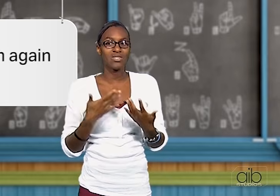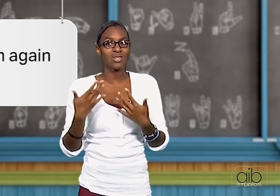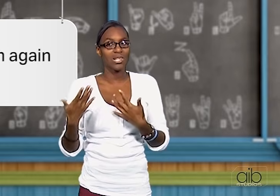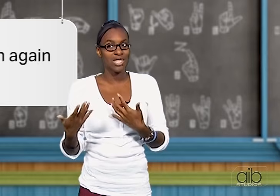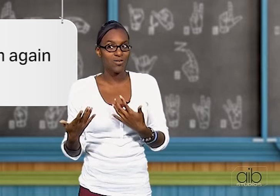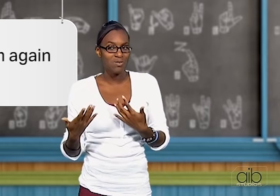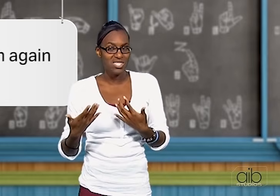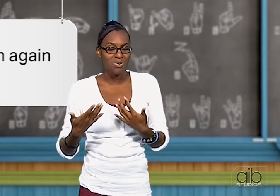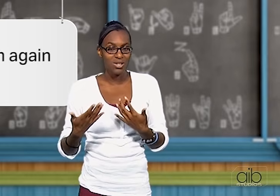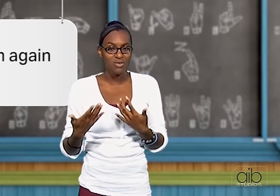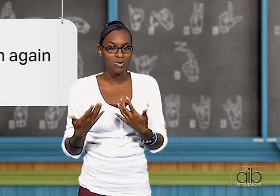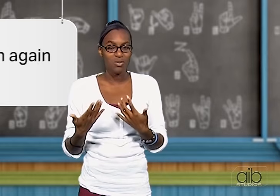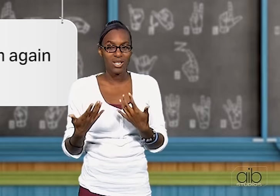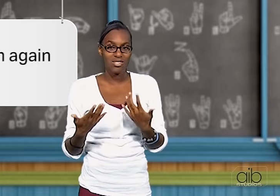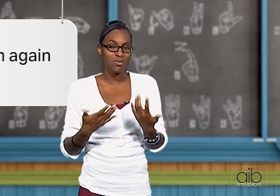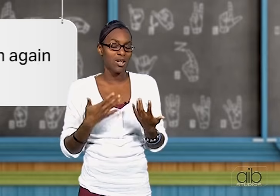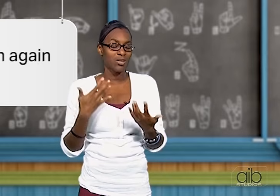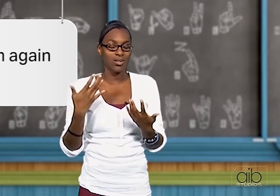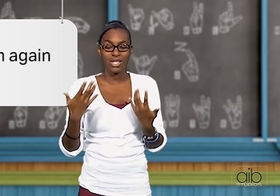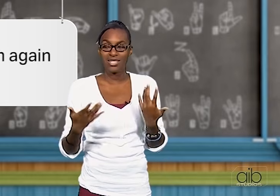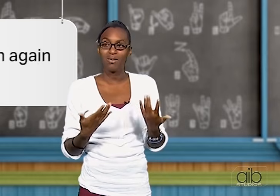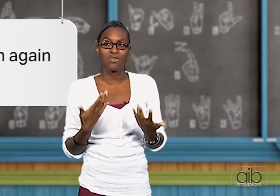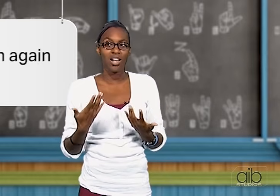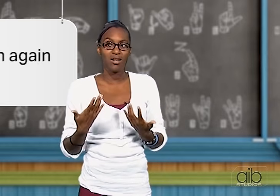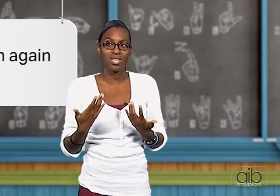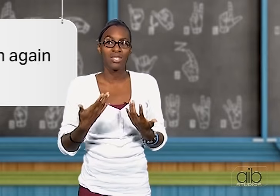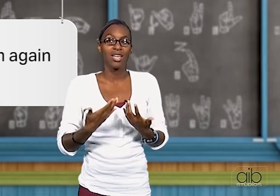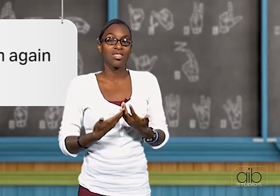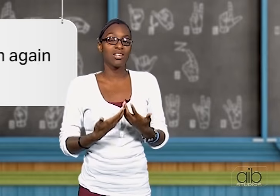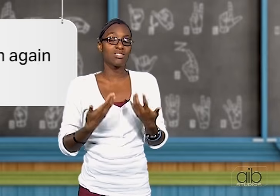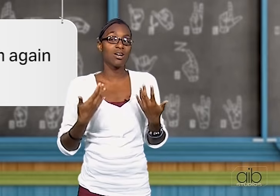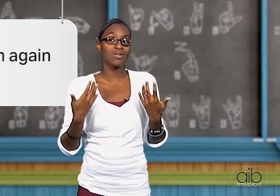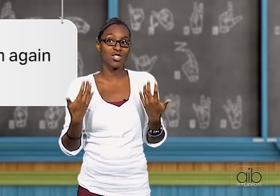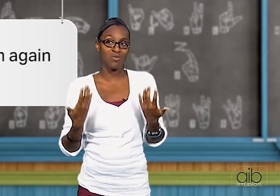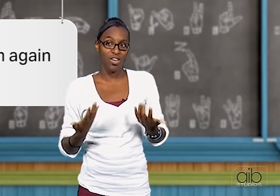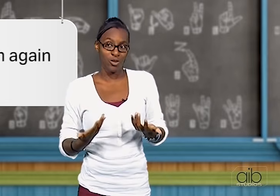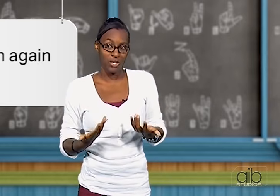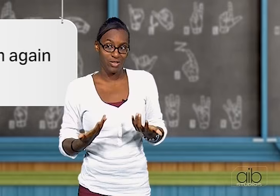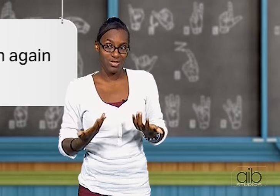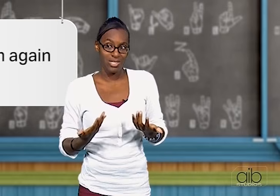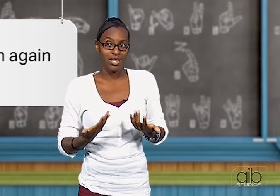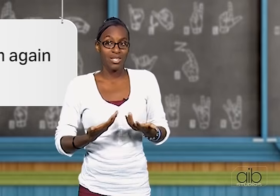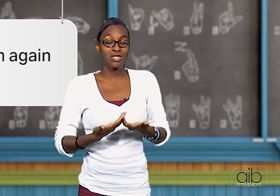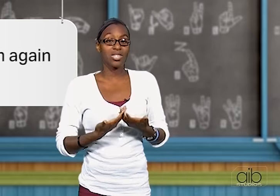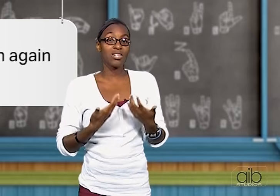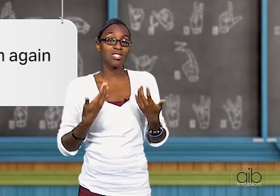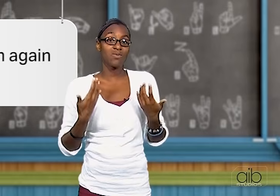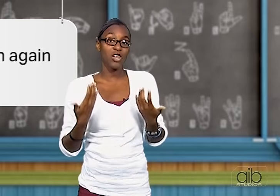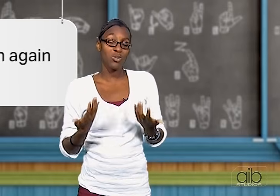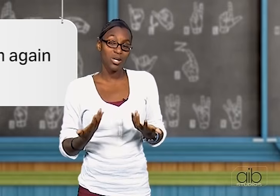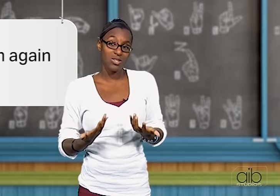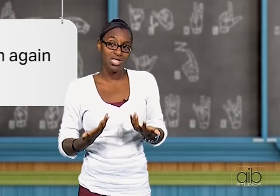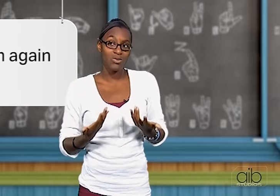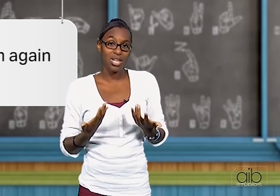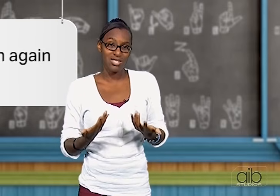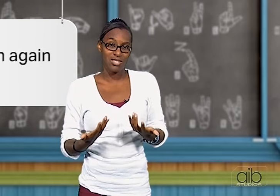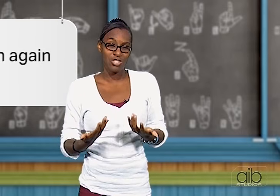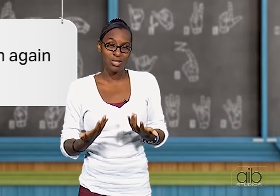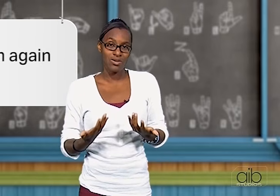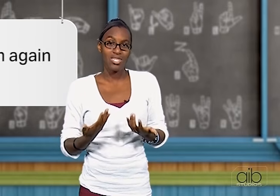to leave from somewhere, from a restaurant or any type of environment, there's also some farewells. So here's some farewells that you guys could use.